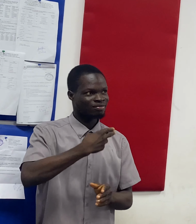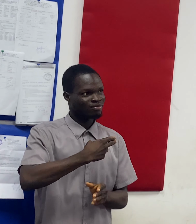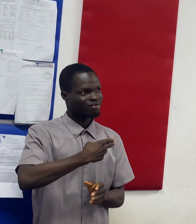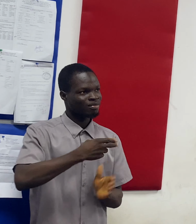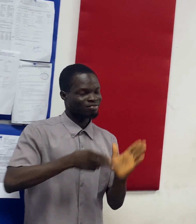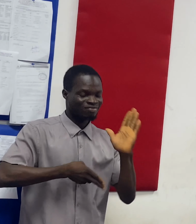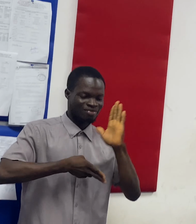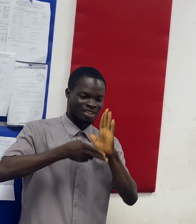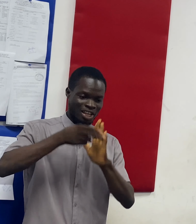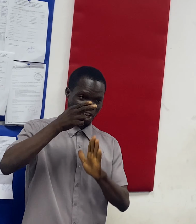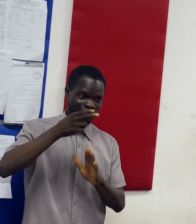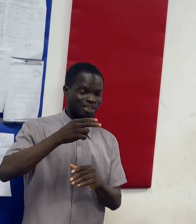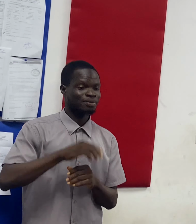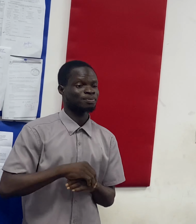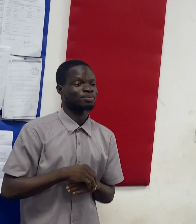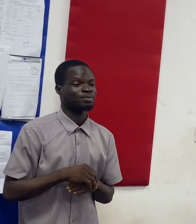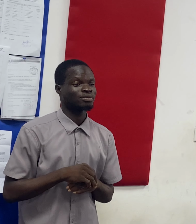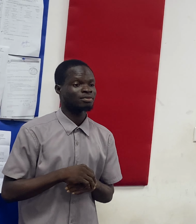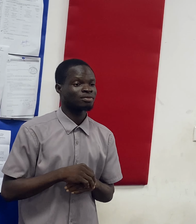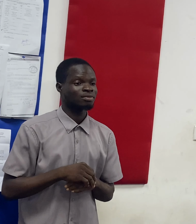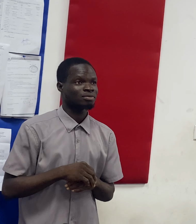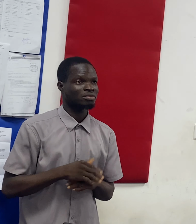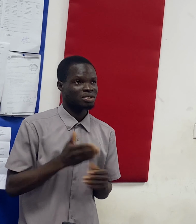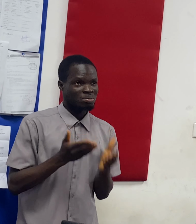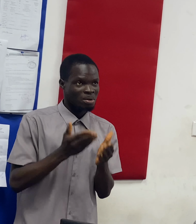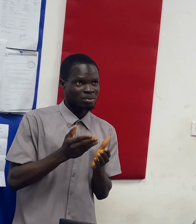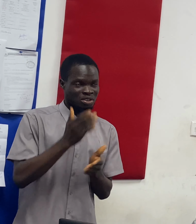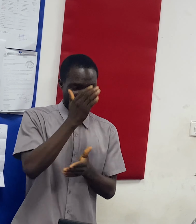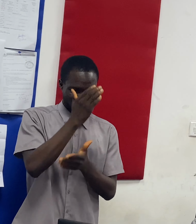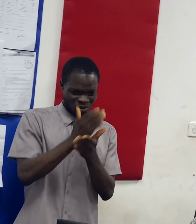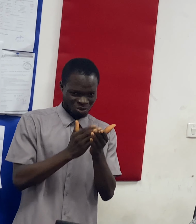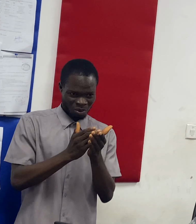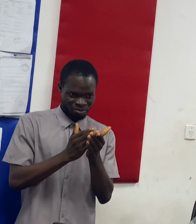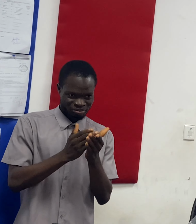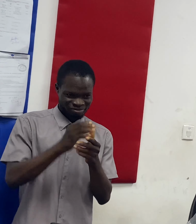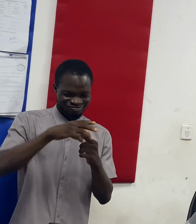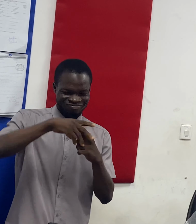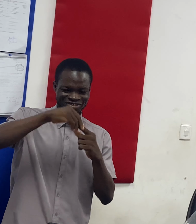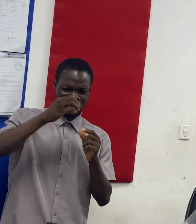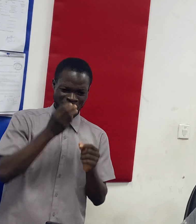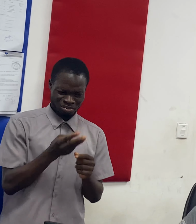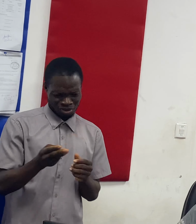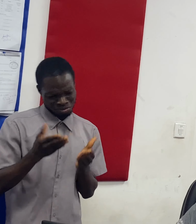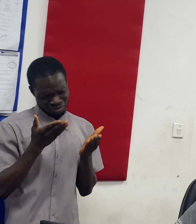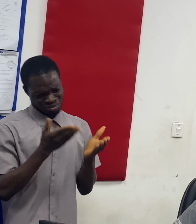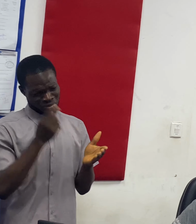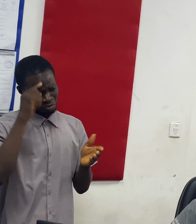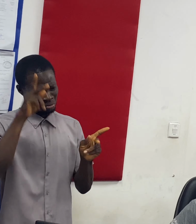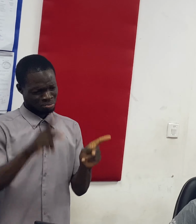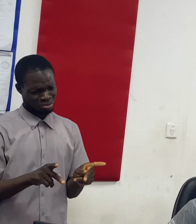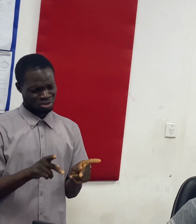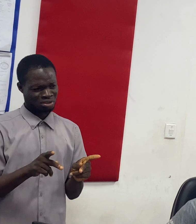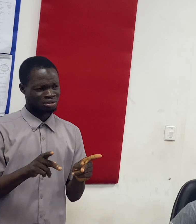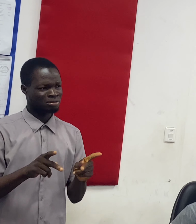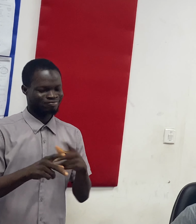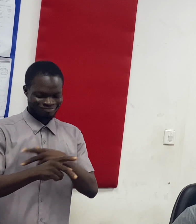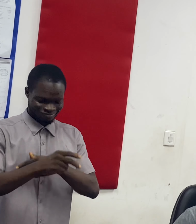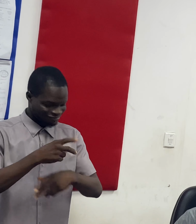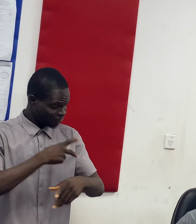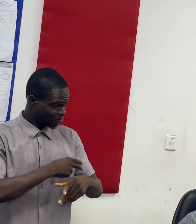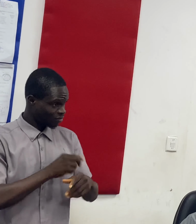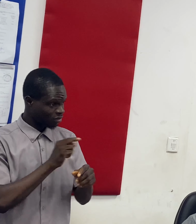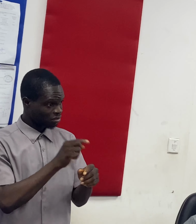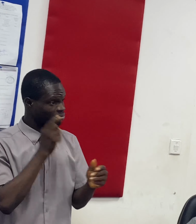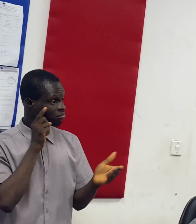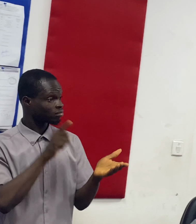that you have specifically for them to meet their needs? Okay, thank you. Yeah, so I have personally